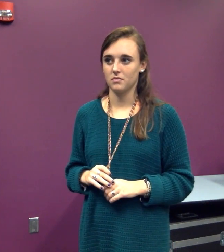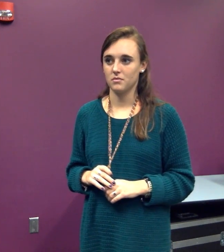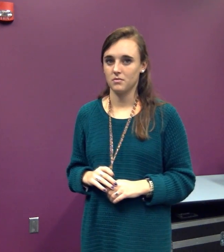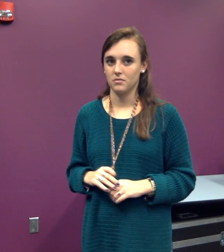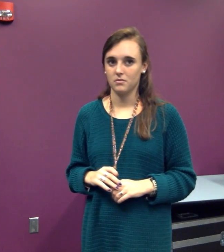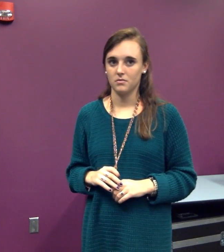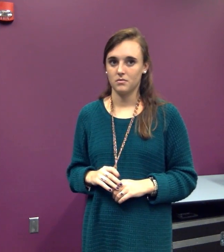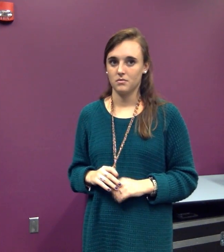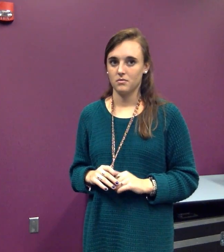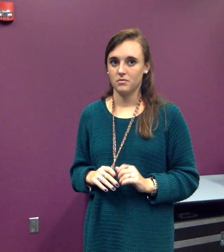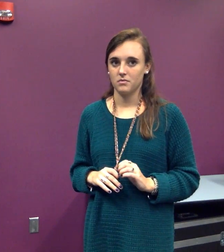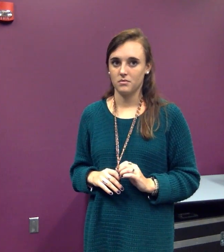If you put your